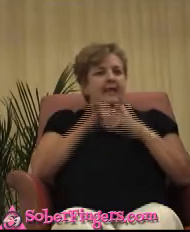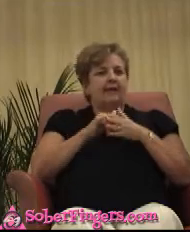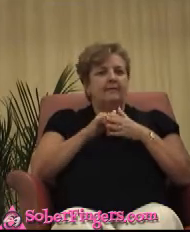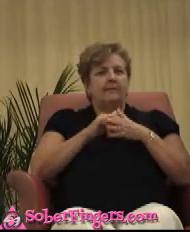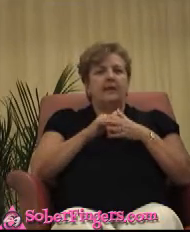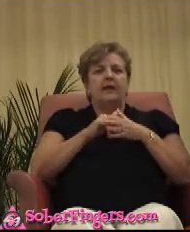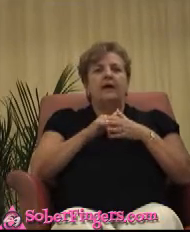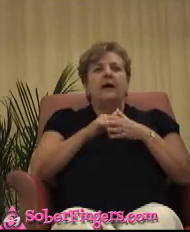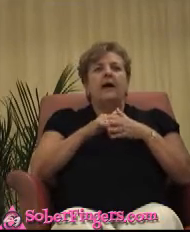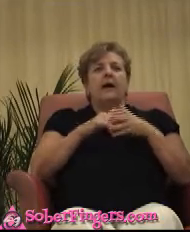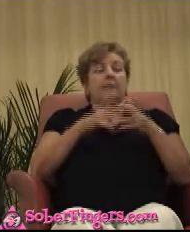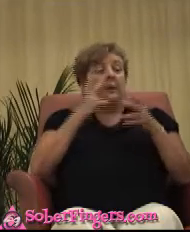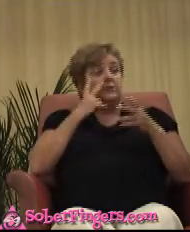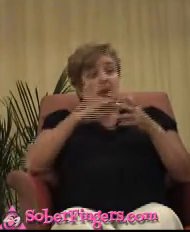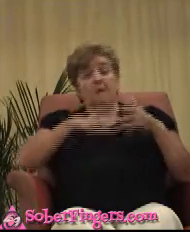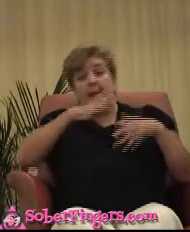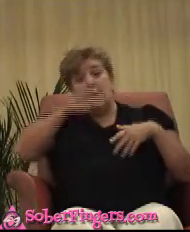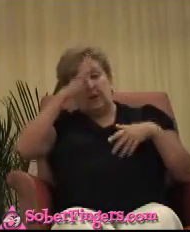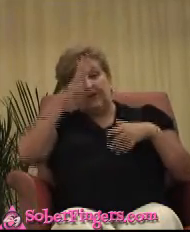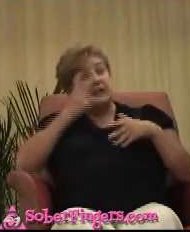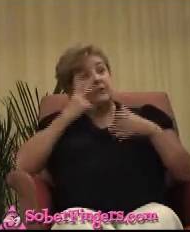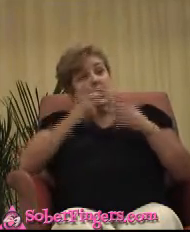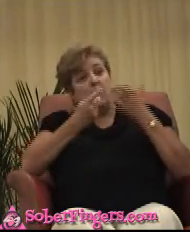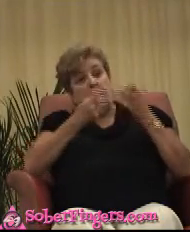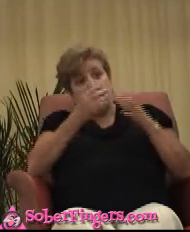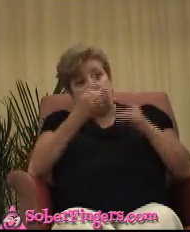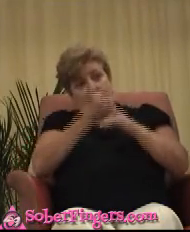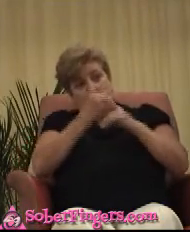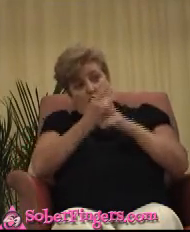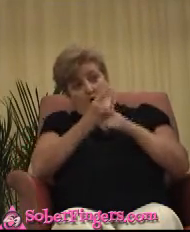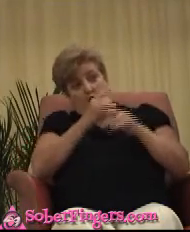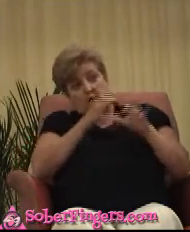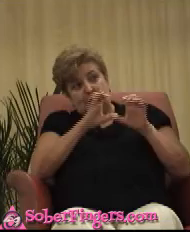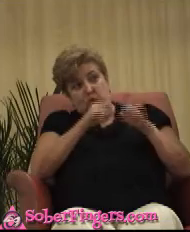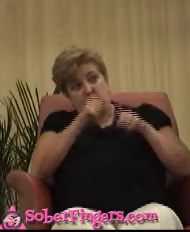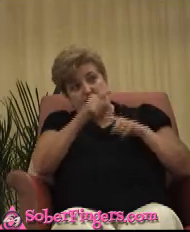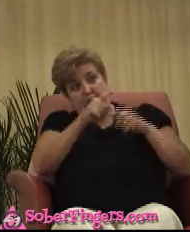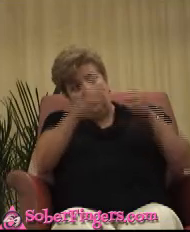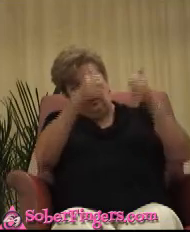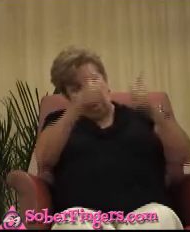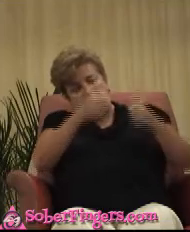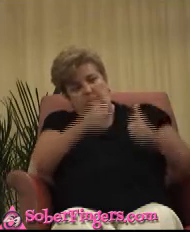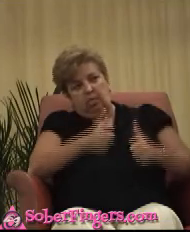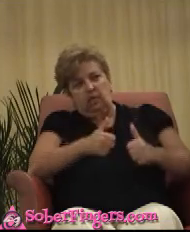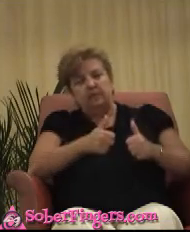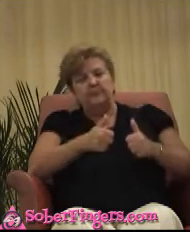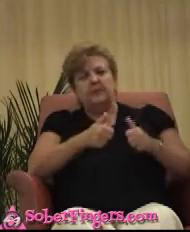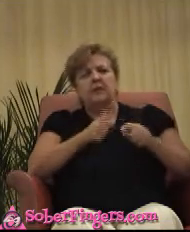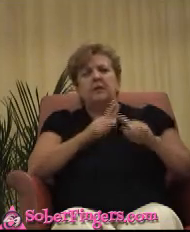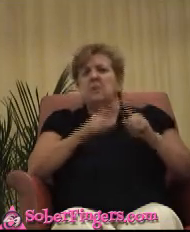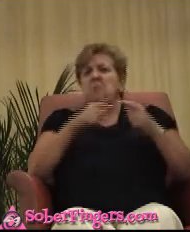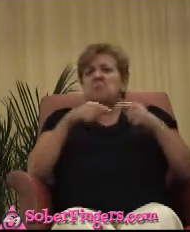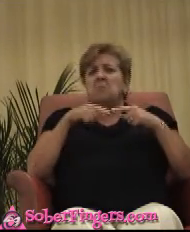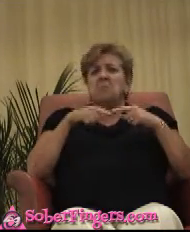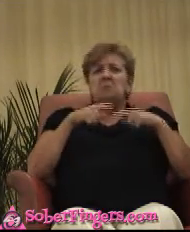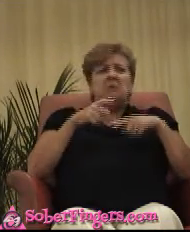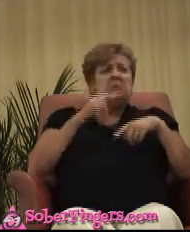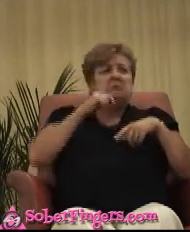with me. But I wasn't getting in a lot of trouble when I was a teenager. I wasn't drinking that much. I was too young to